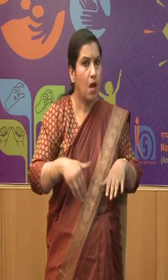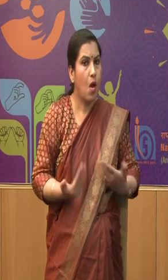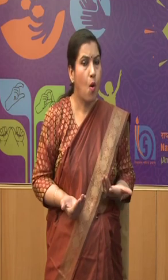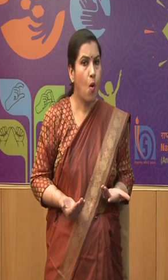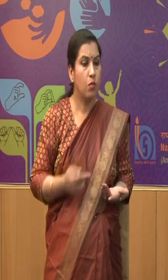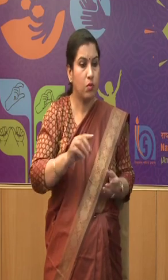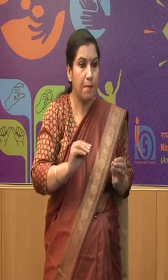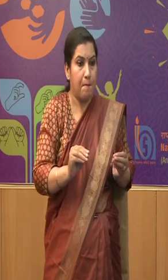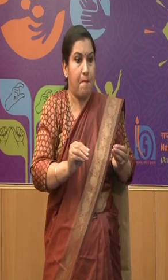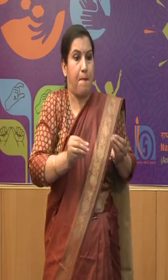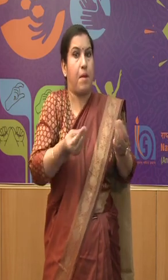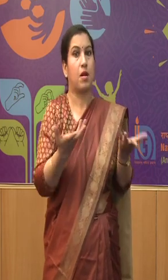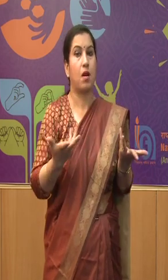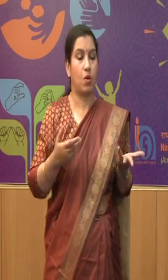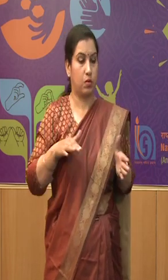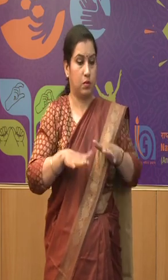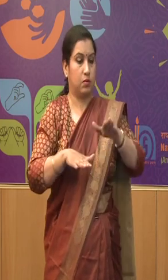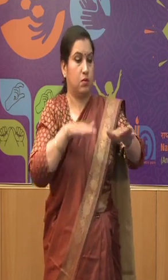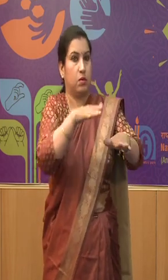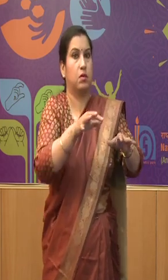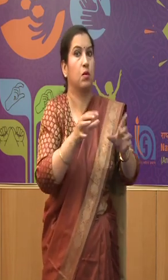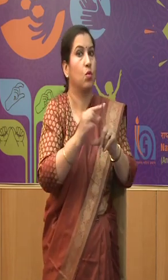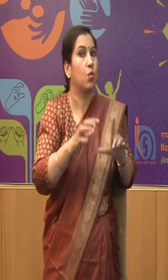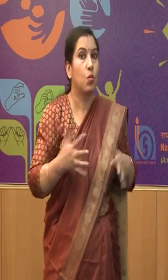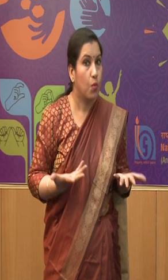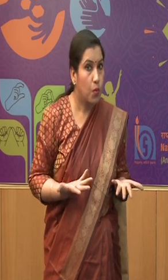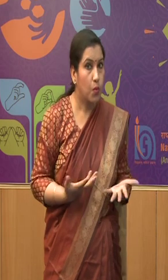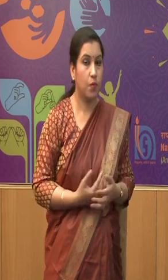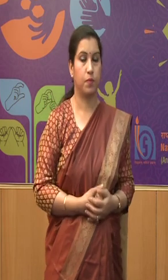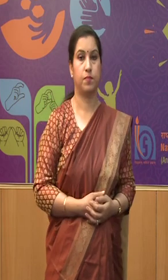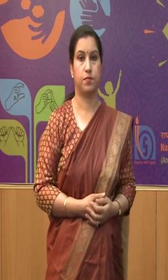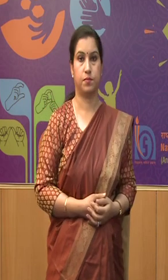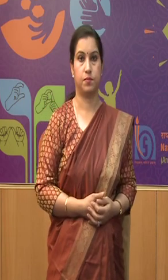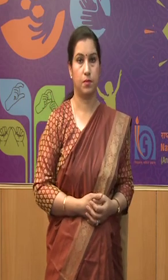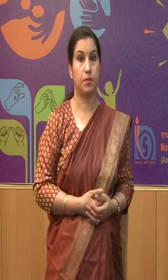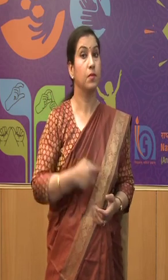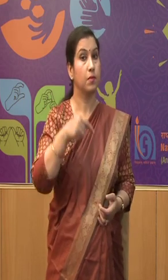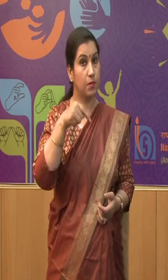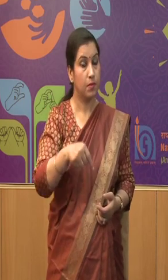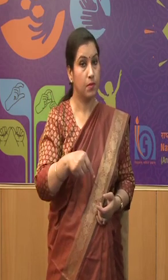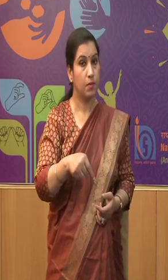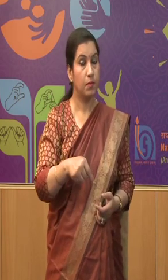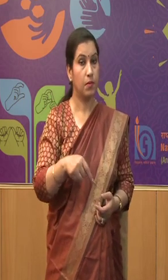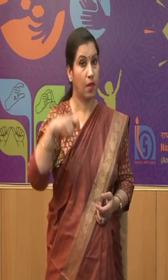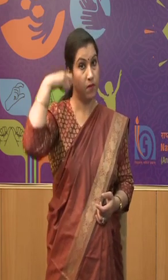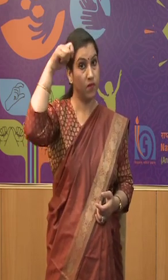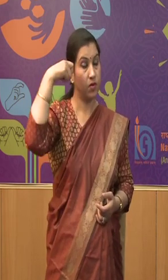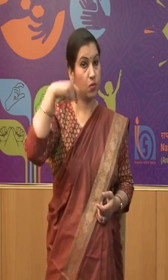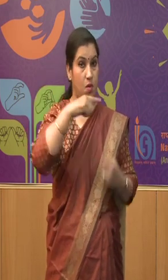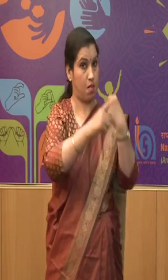taken to improve it. With this, we come to the end of this